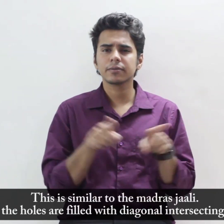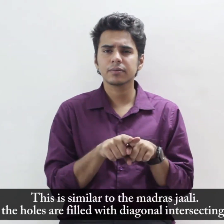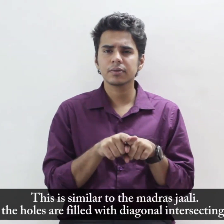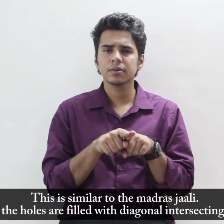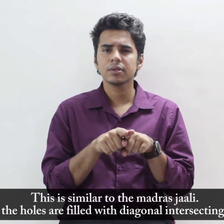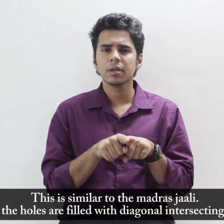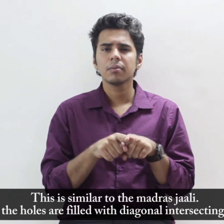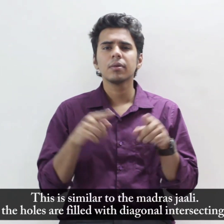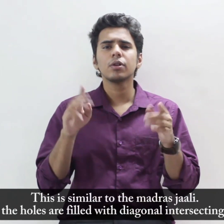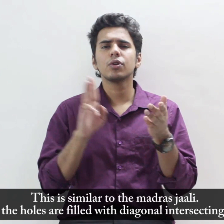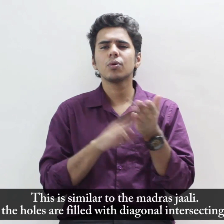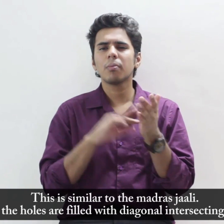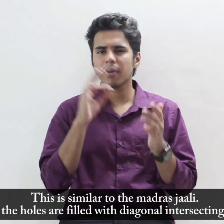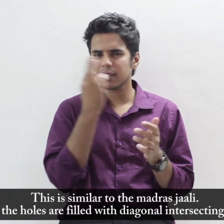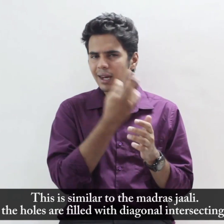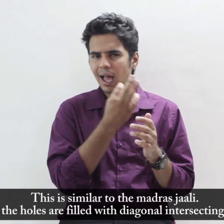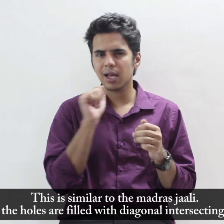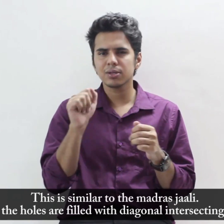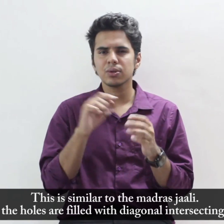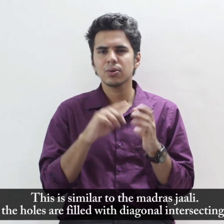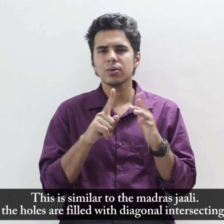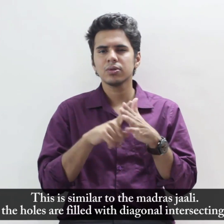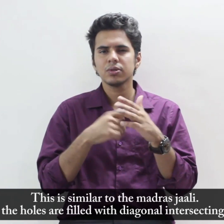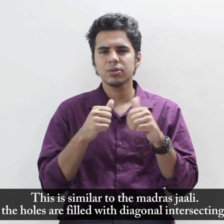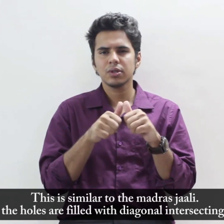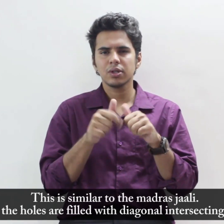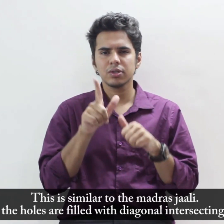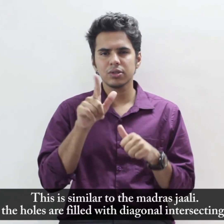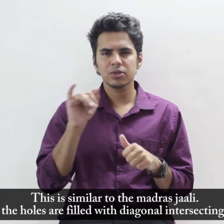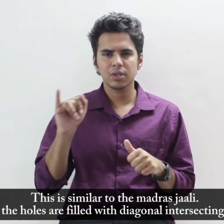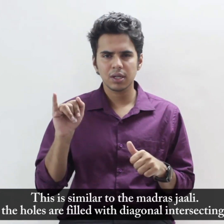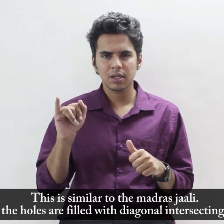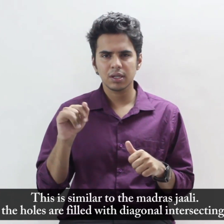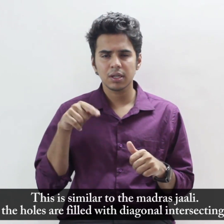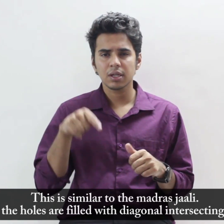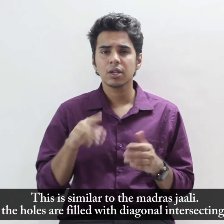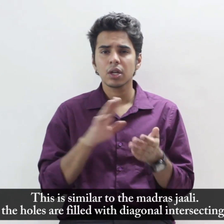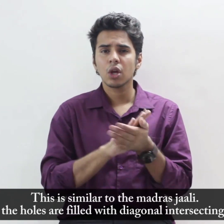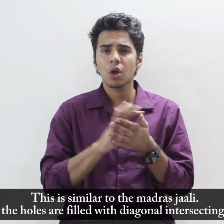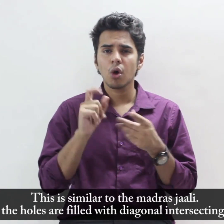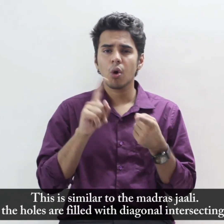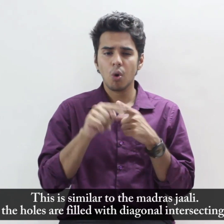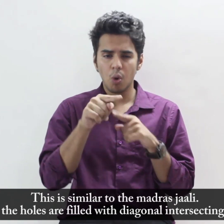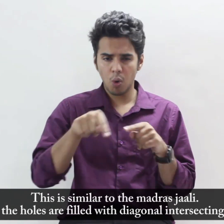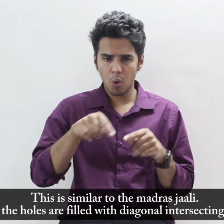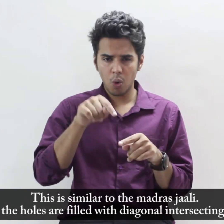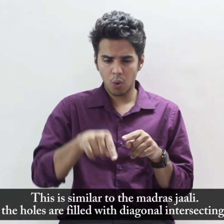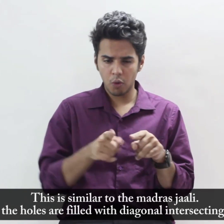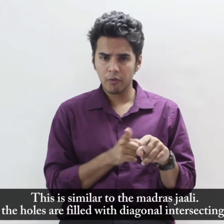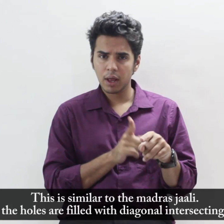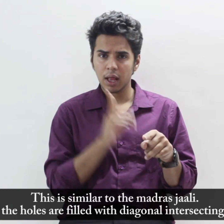This is similar to the Madras Jali. In this, the holes are filled with diagonal intersecting threads.